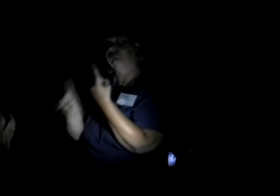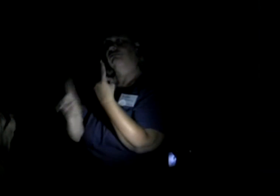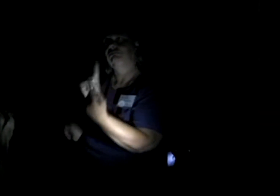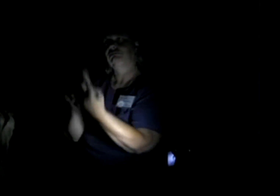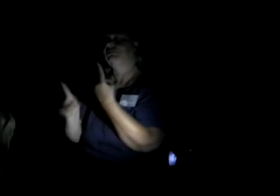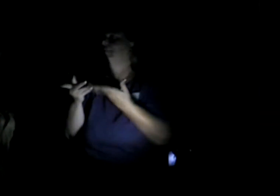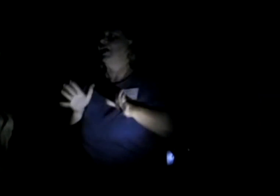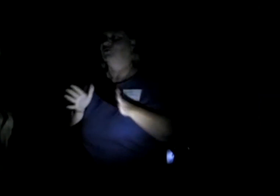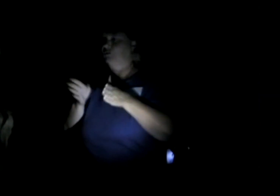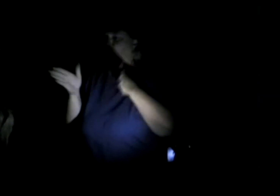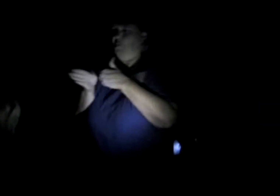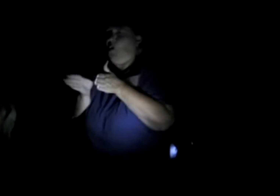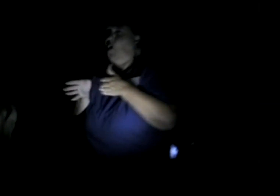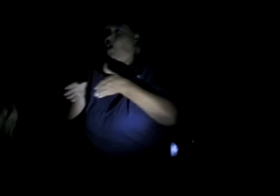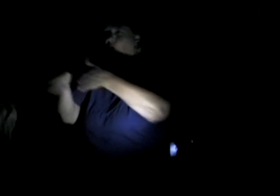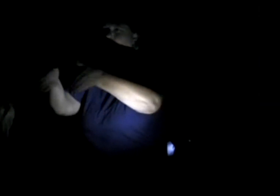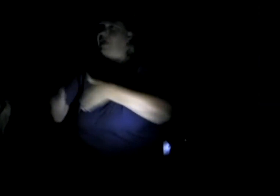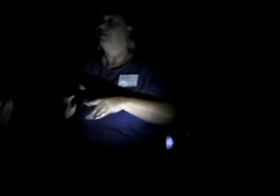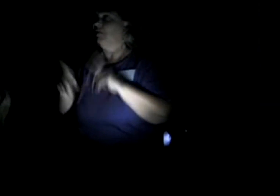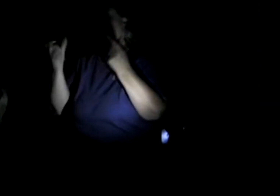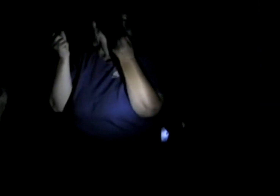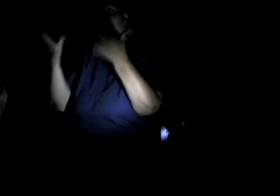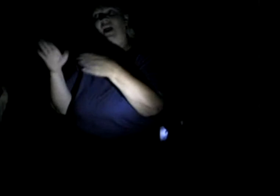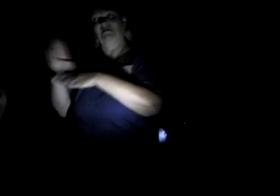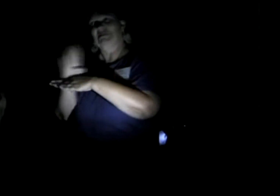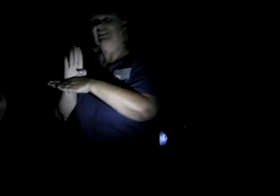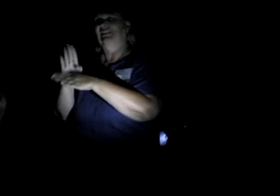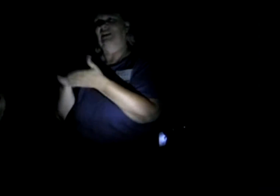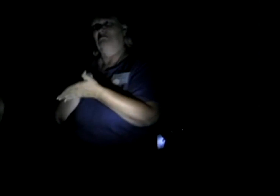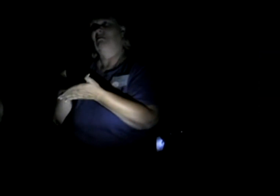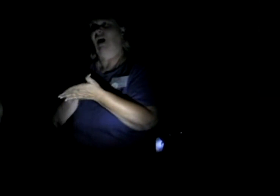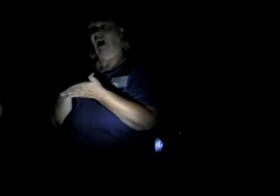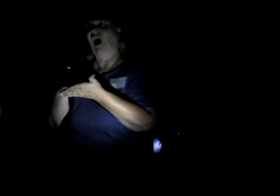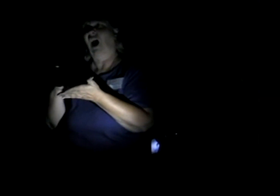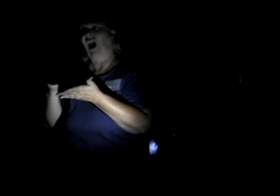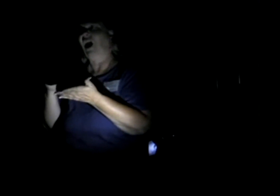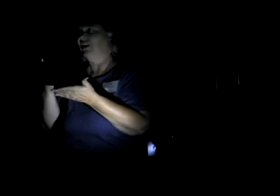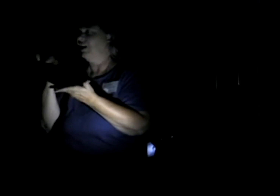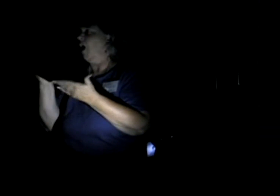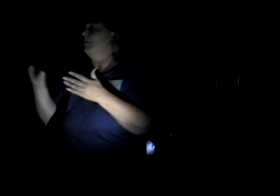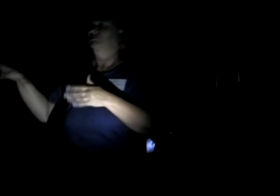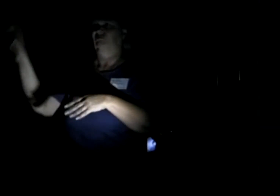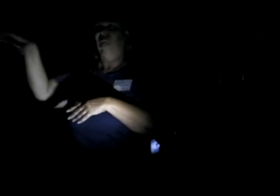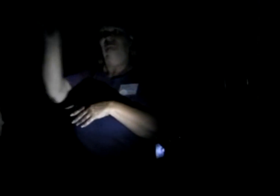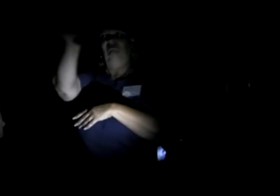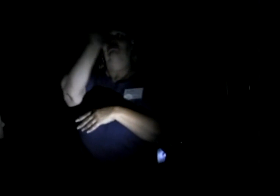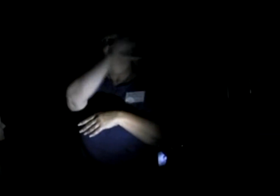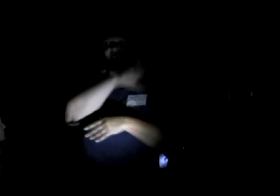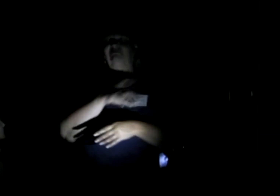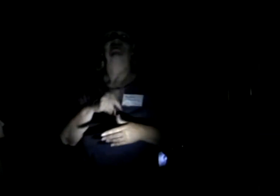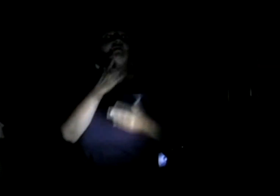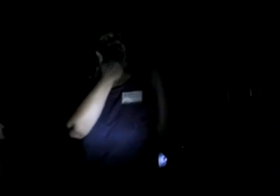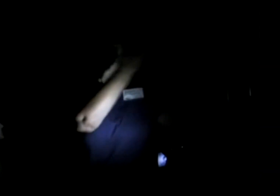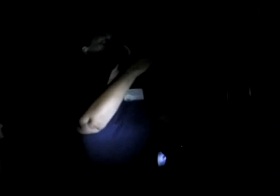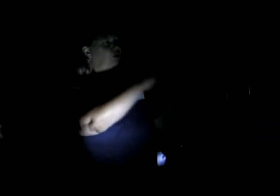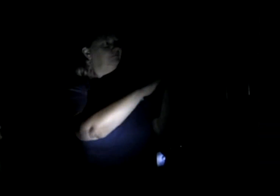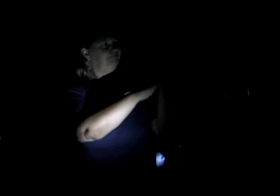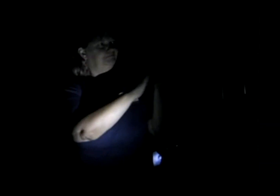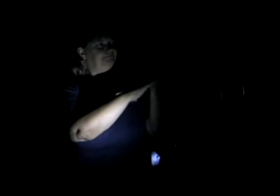of big and busy mining operations going on around here those days. You bet, Tim. Thank you very, very much for your time here for our D-training this afternoon.